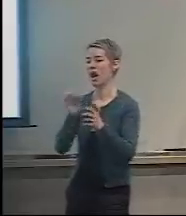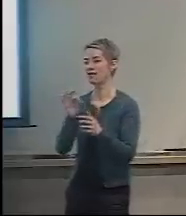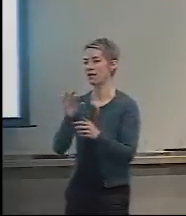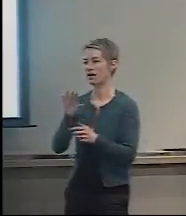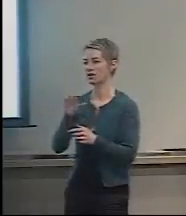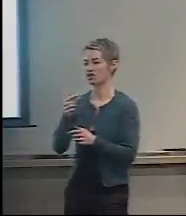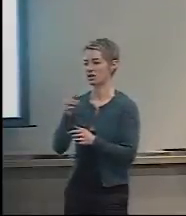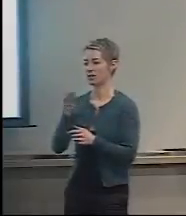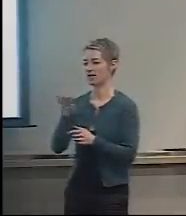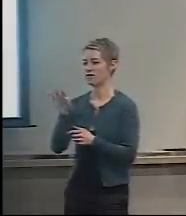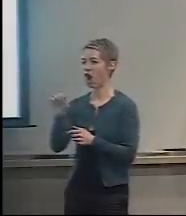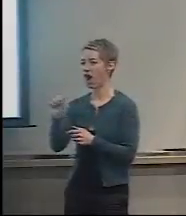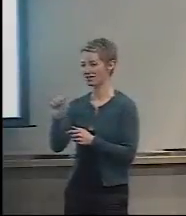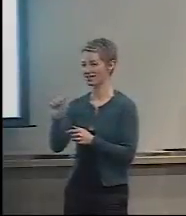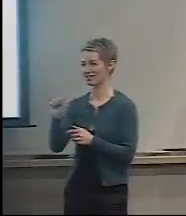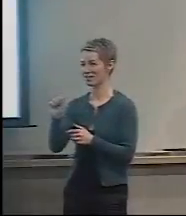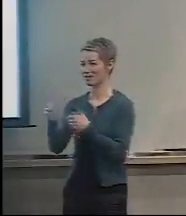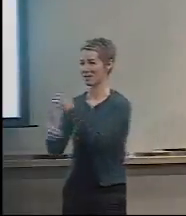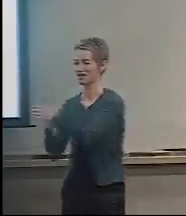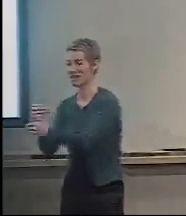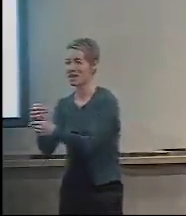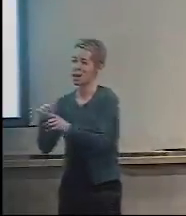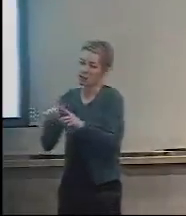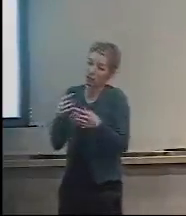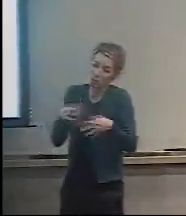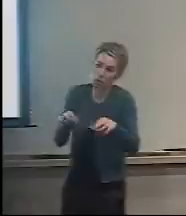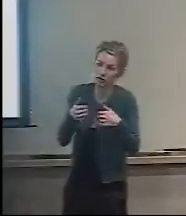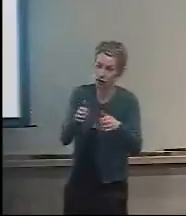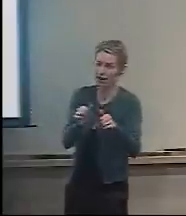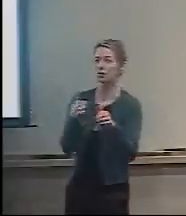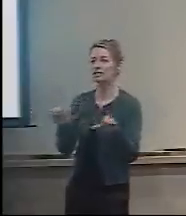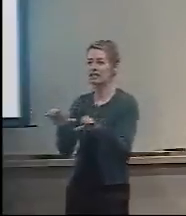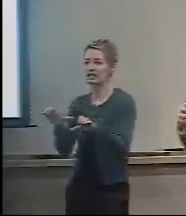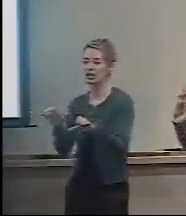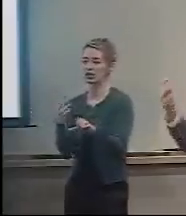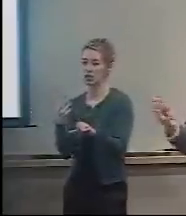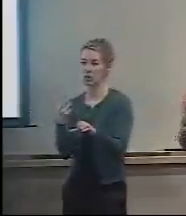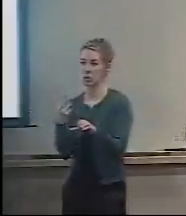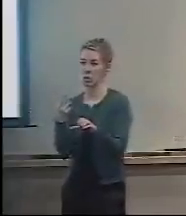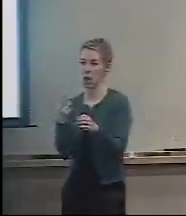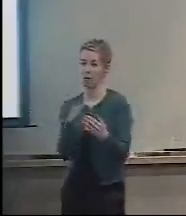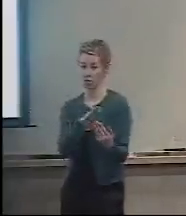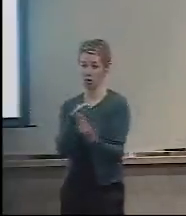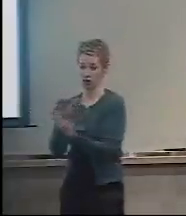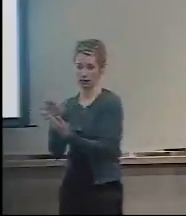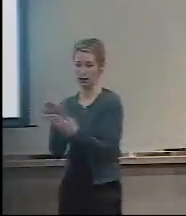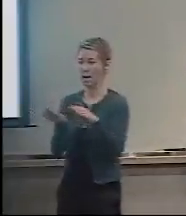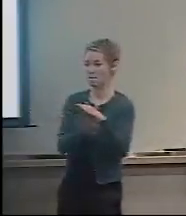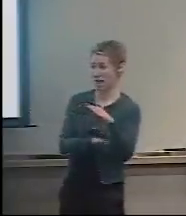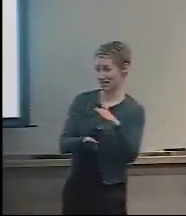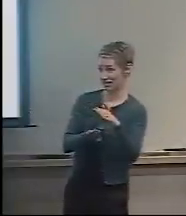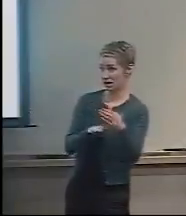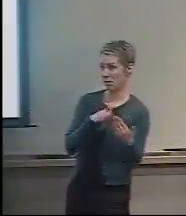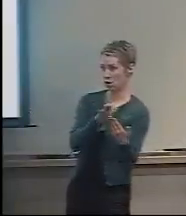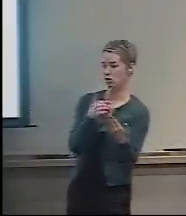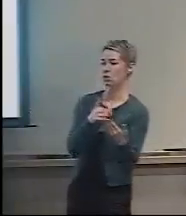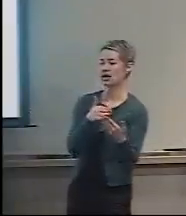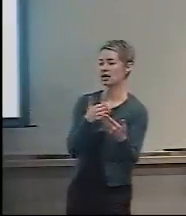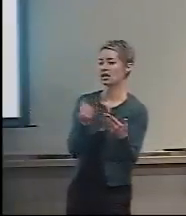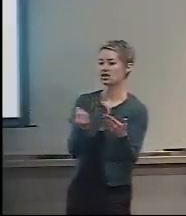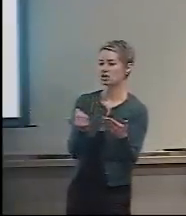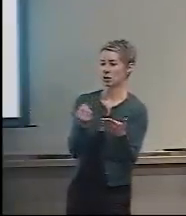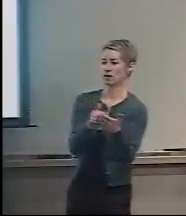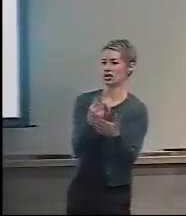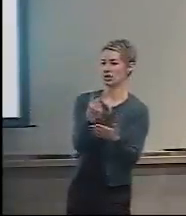But it was worth a try. And we did two approaches. A basic approach was that we just compute these slopes once and just stick with